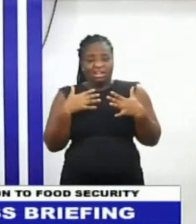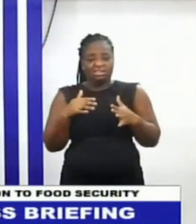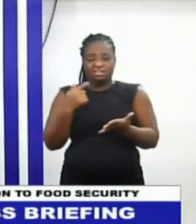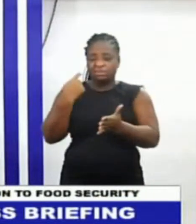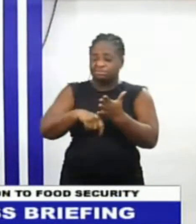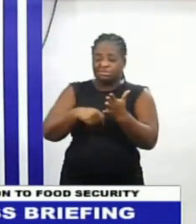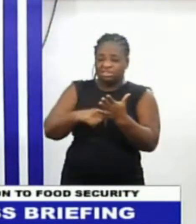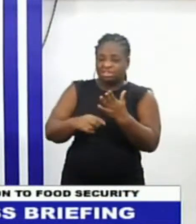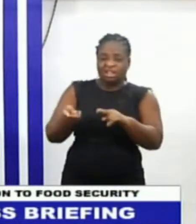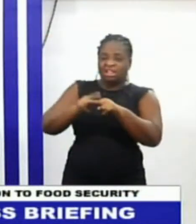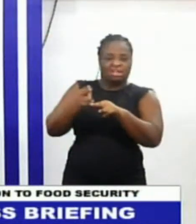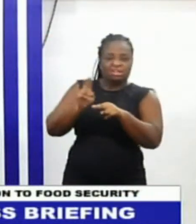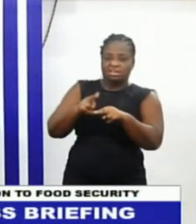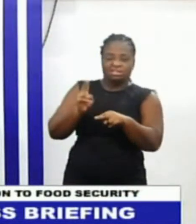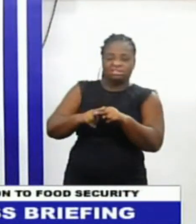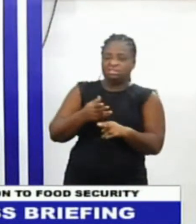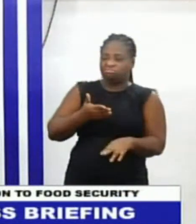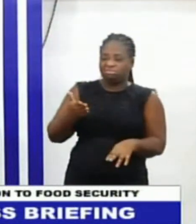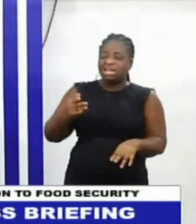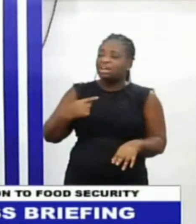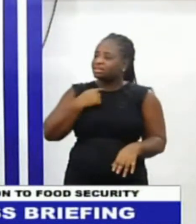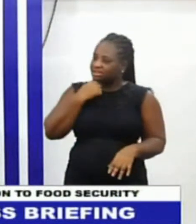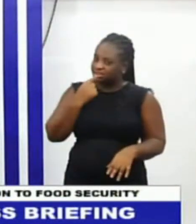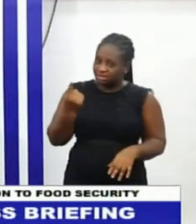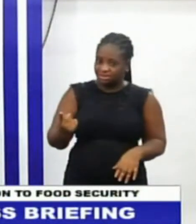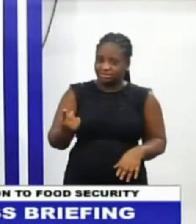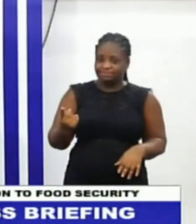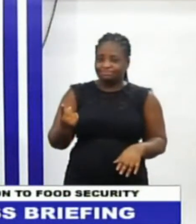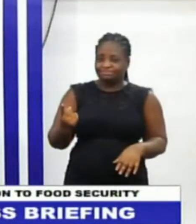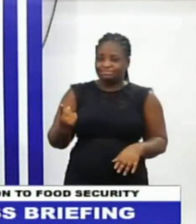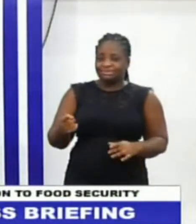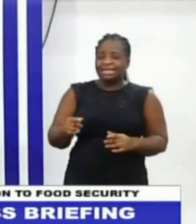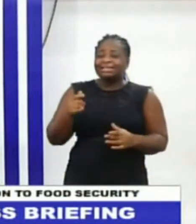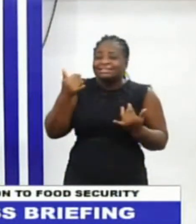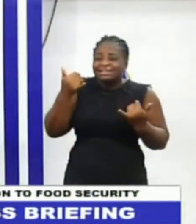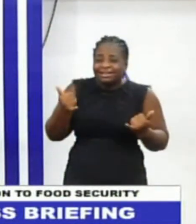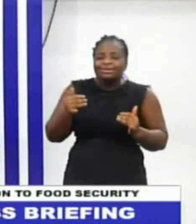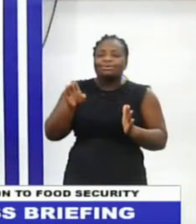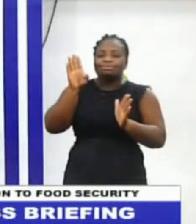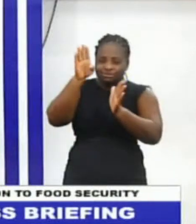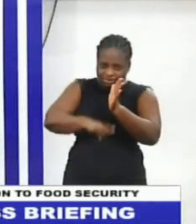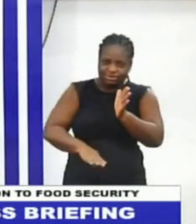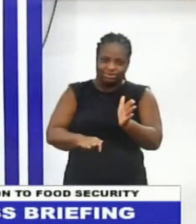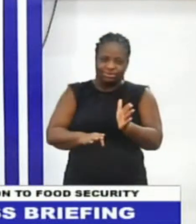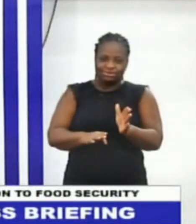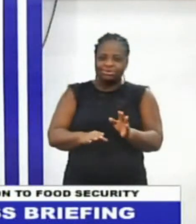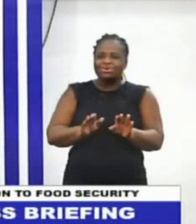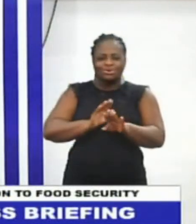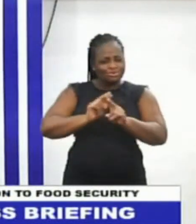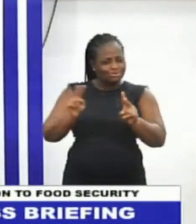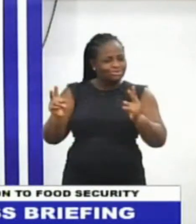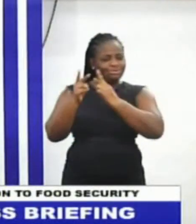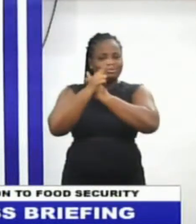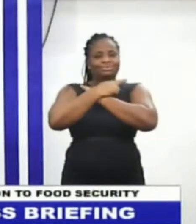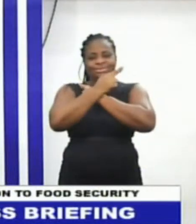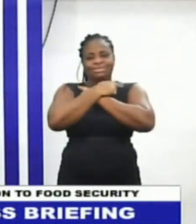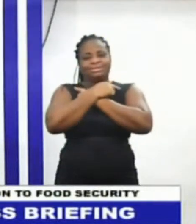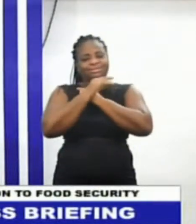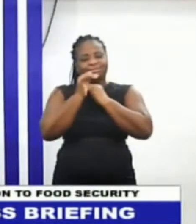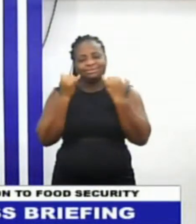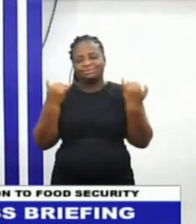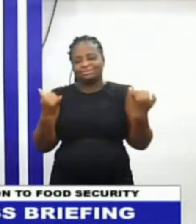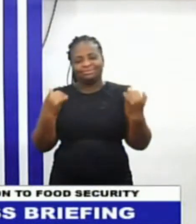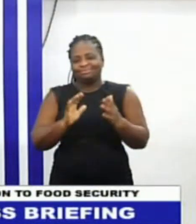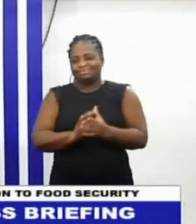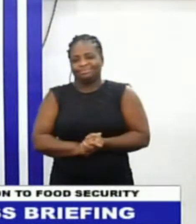spiked over the weekend, I can tell you, like night and day, they're going to come down. So let's behave normally without any